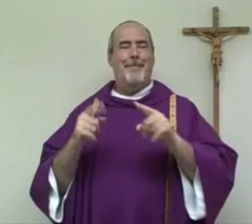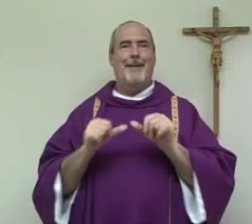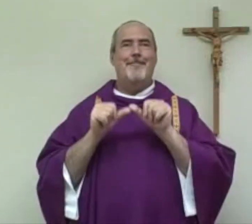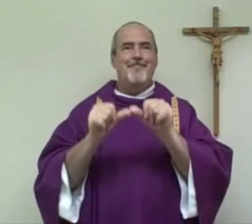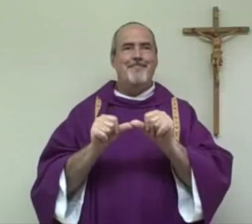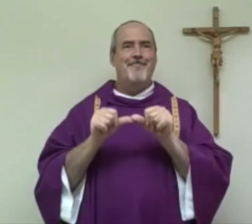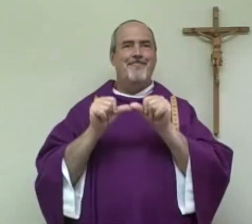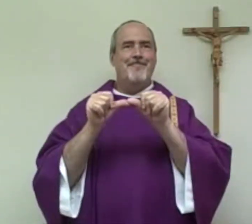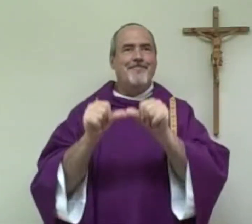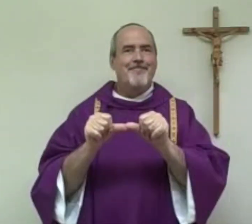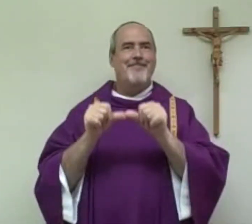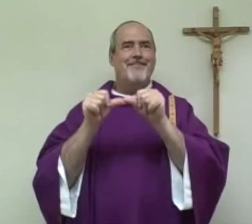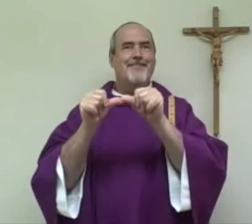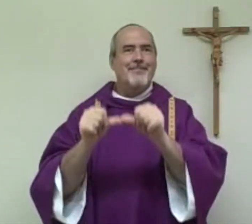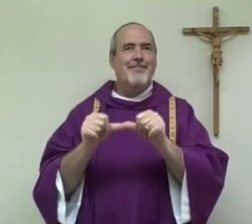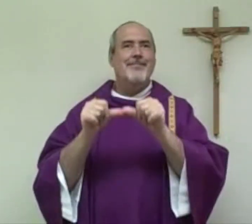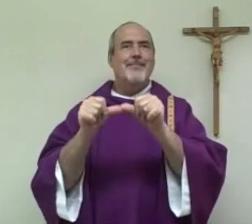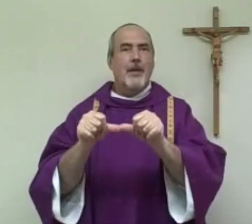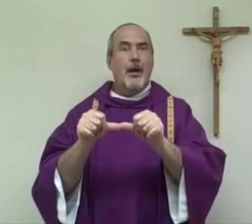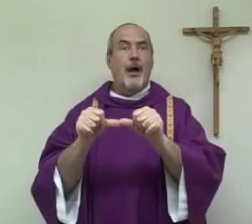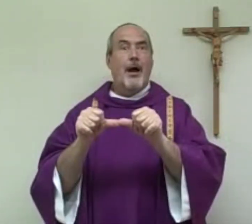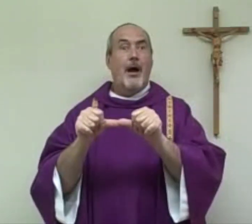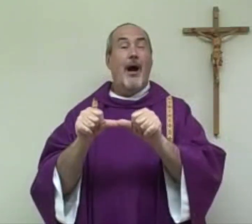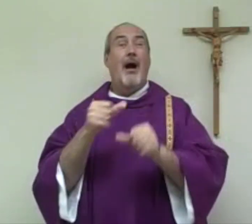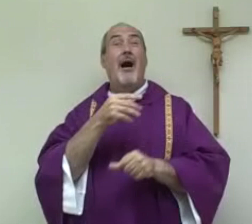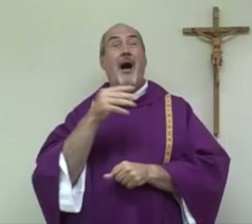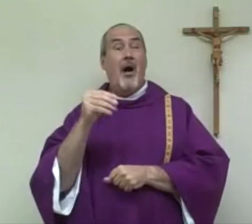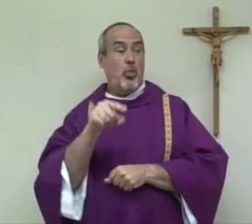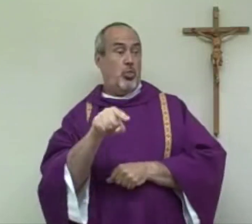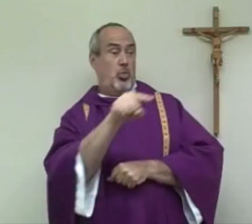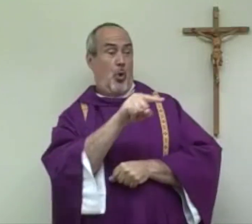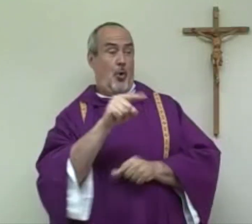He's working through people, He continues to do so in that fashion.